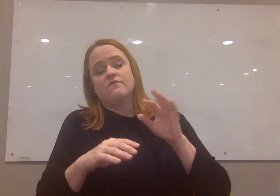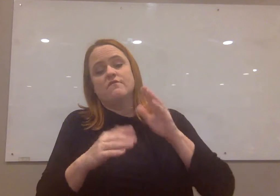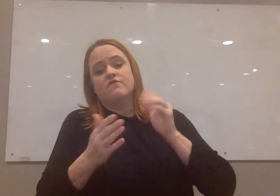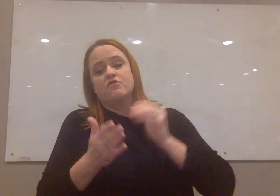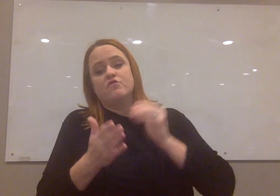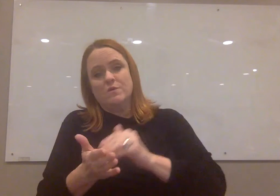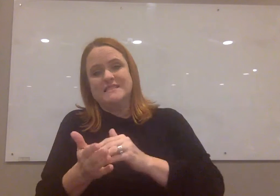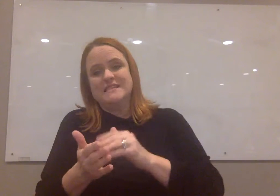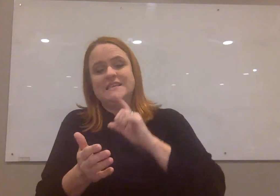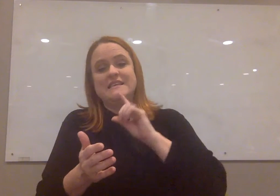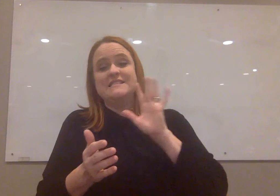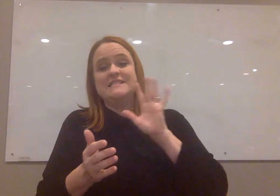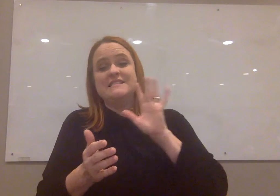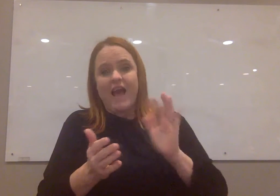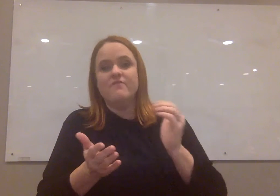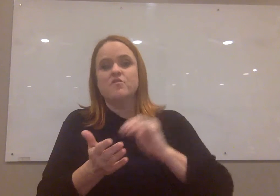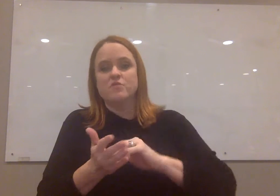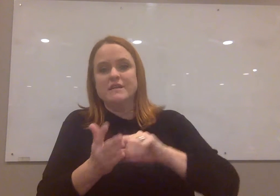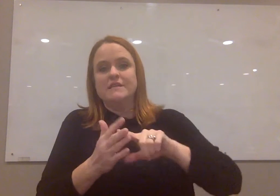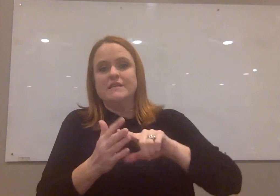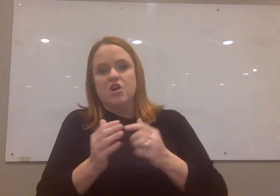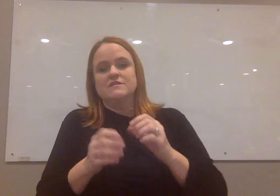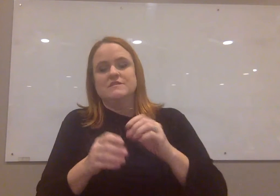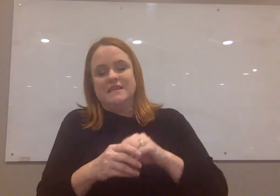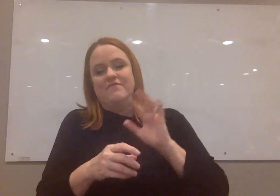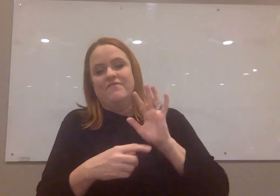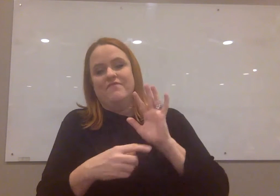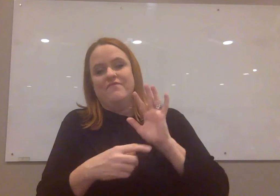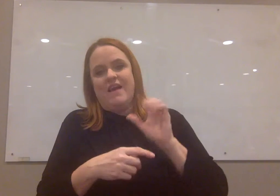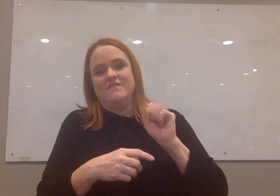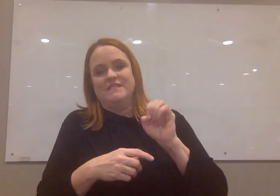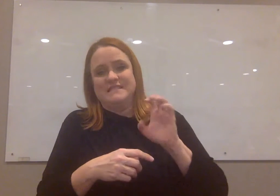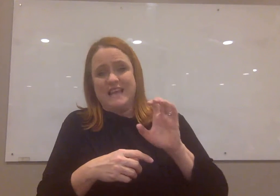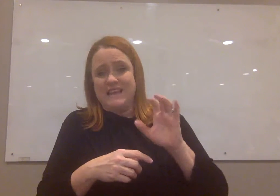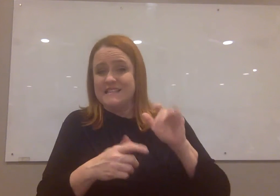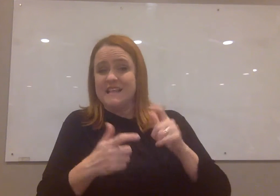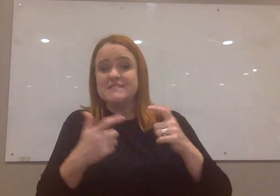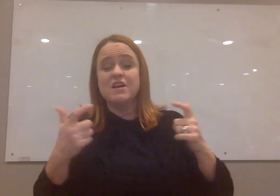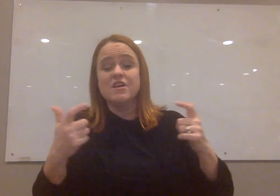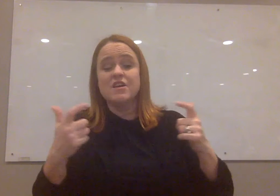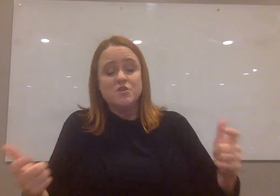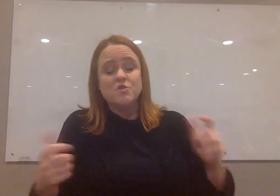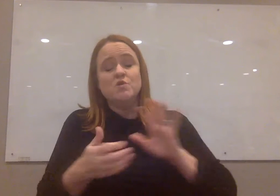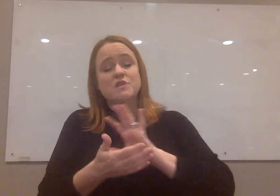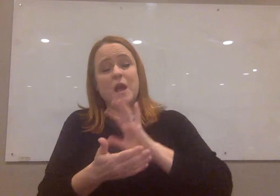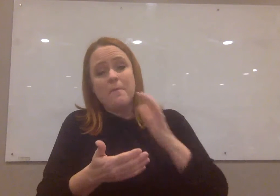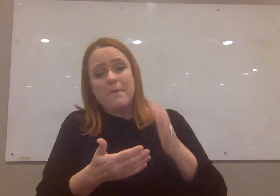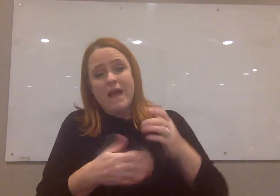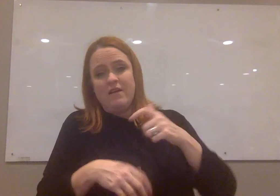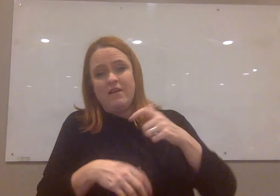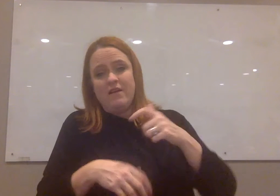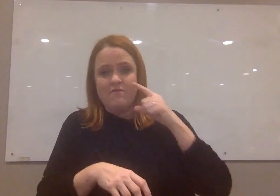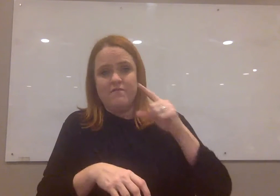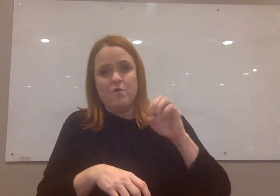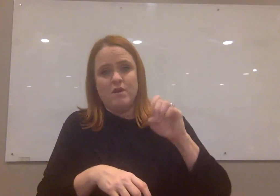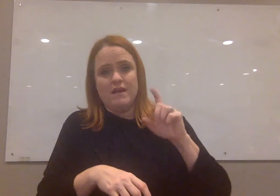seconds is a huge amount of time in how fast Elixir tests, especially if you do async true and all your tests are run in parallel. You're going to